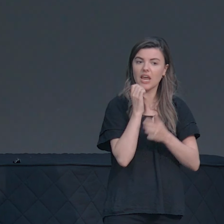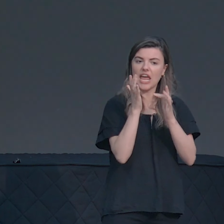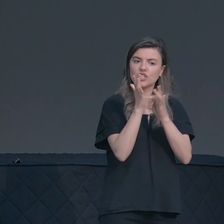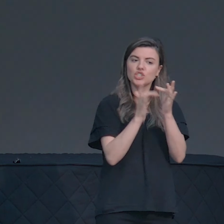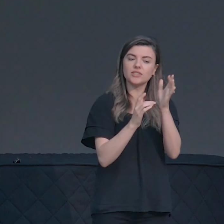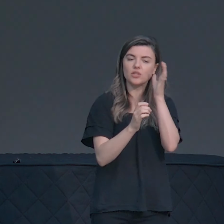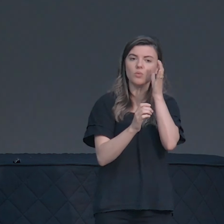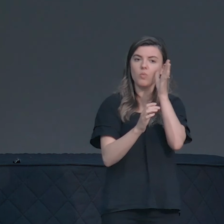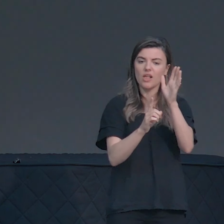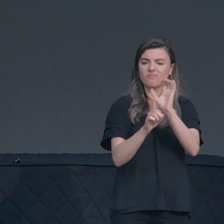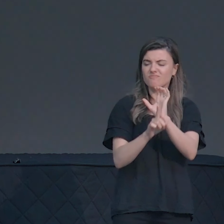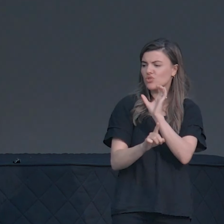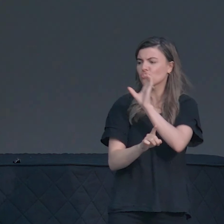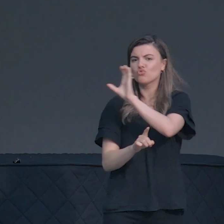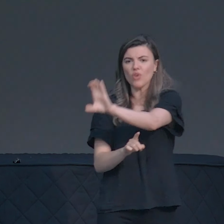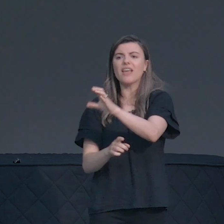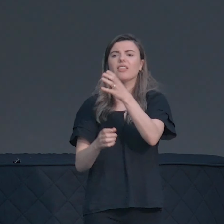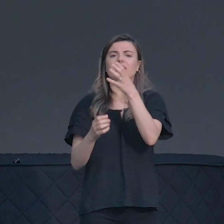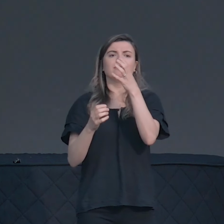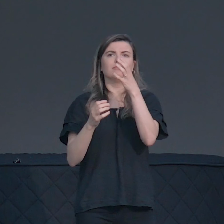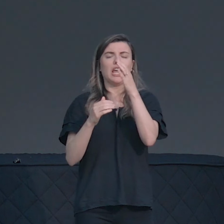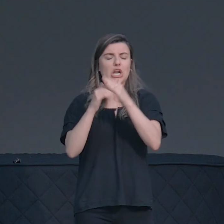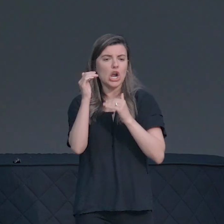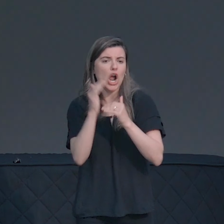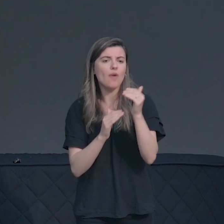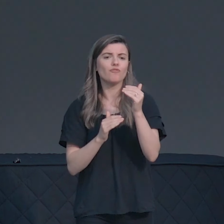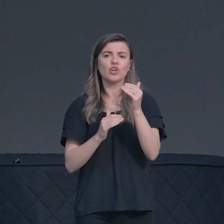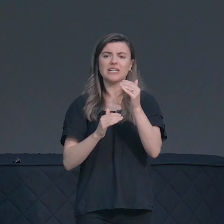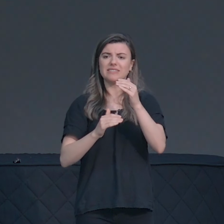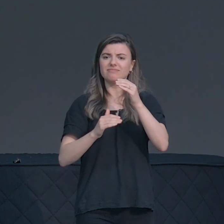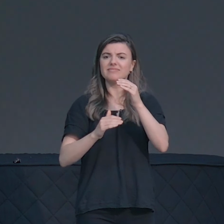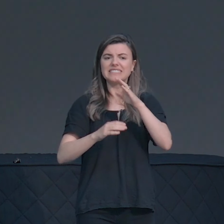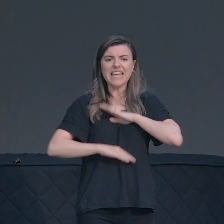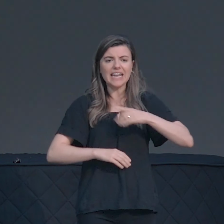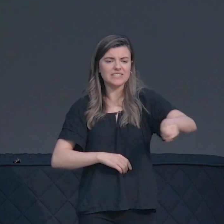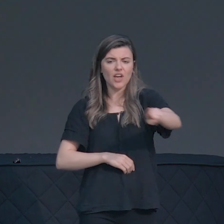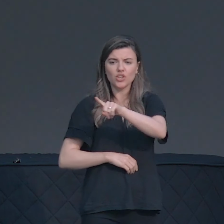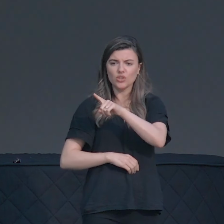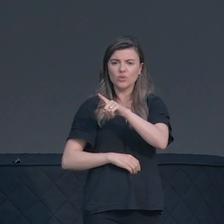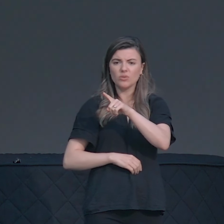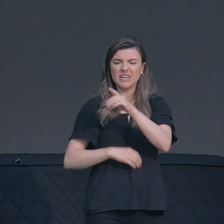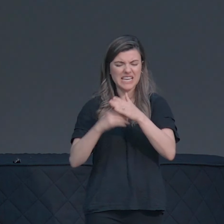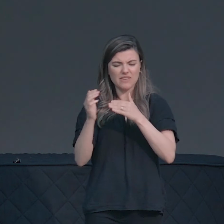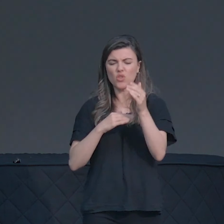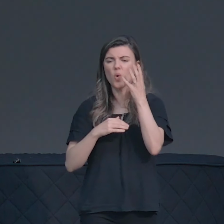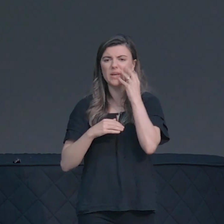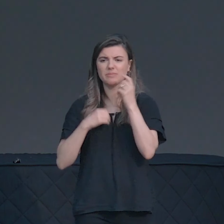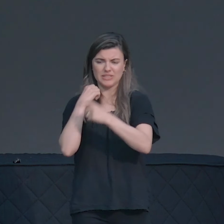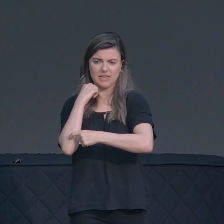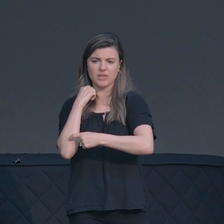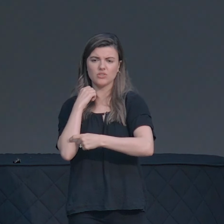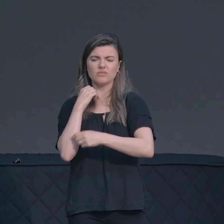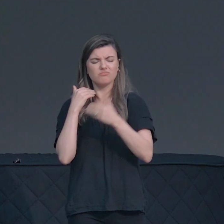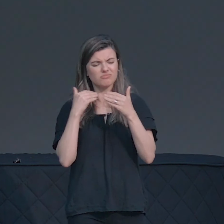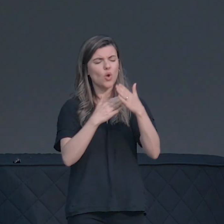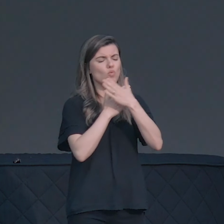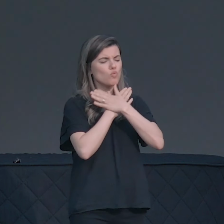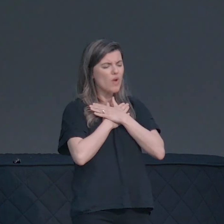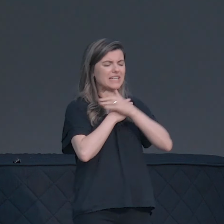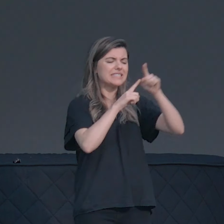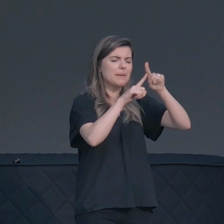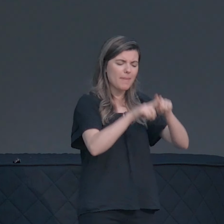strengthen and sustain and comfort and satisfy you in the face of temptation. So rest in the